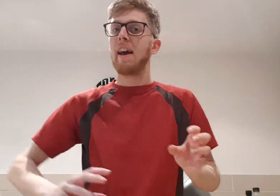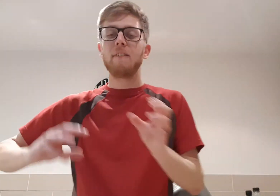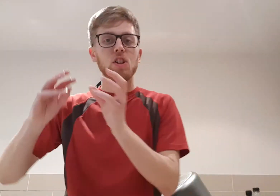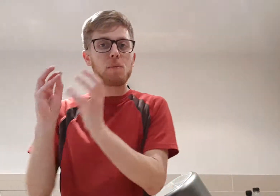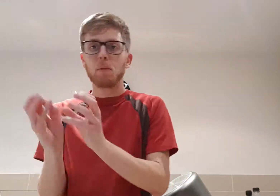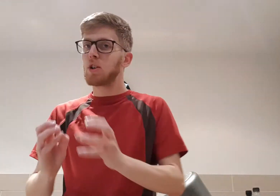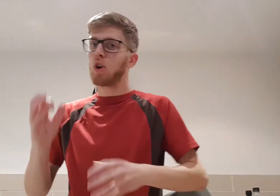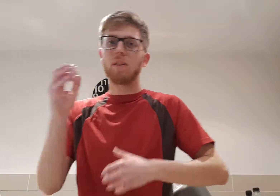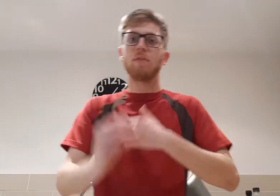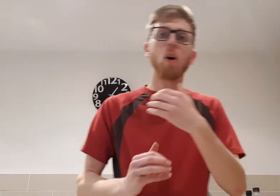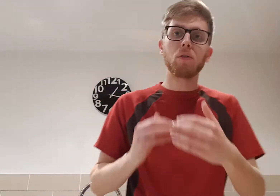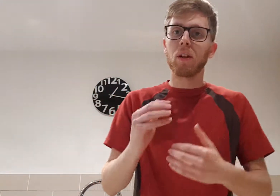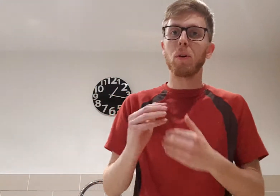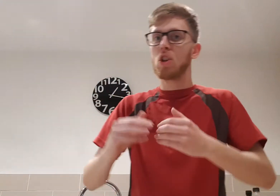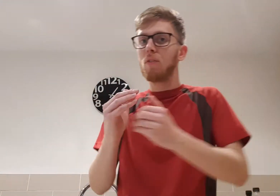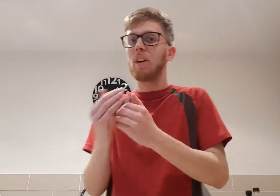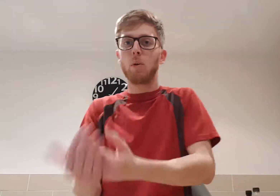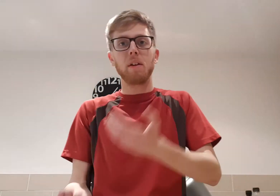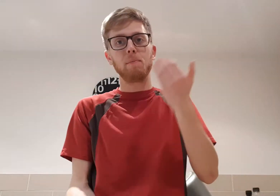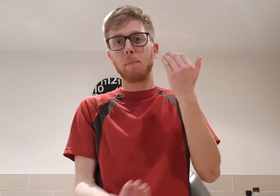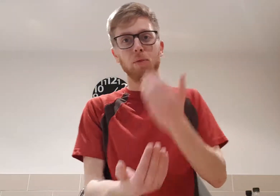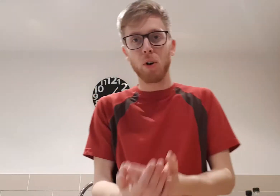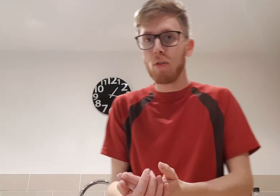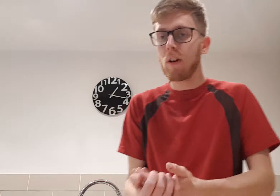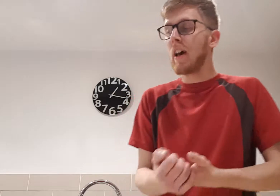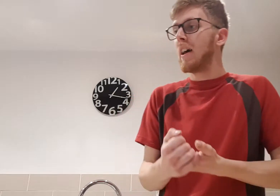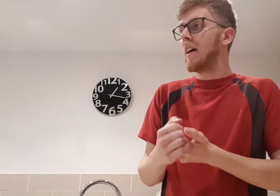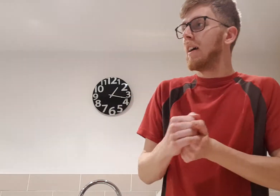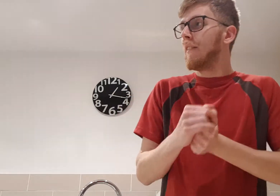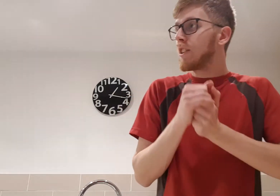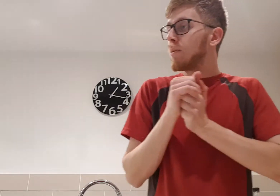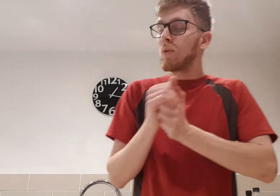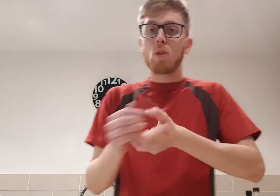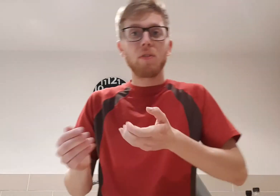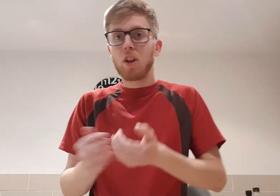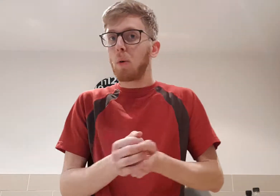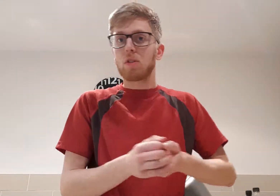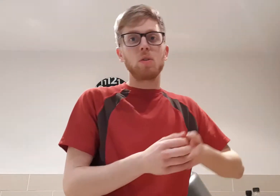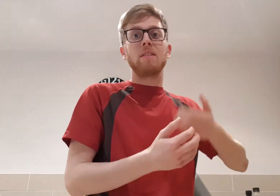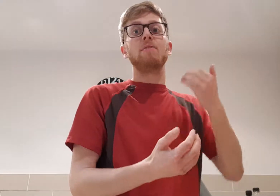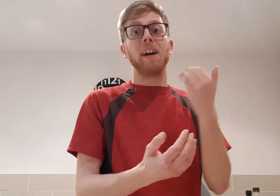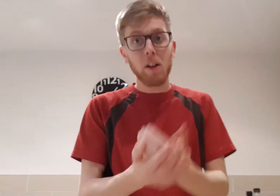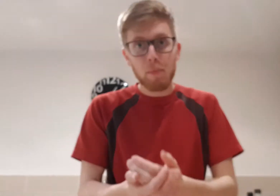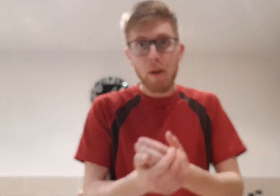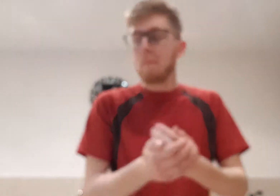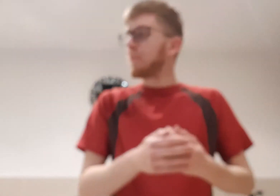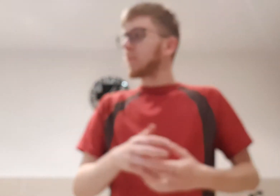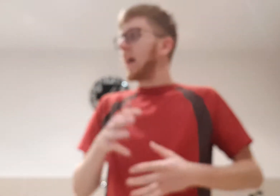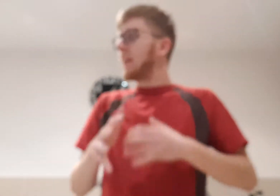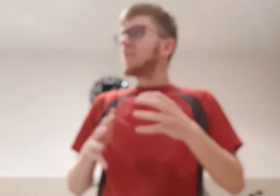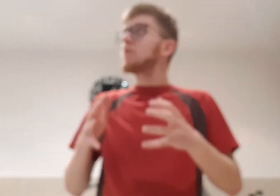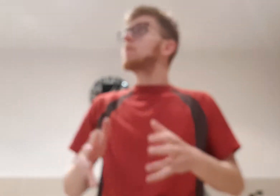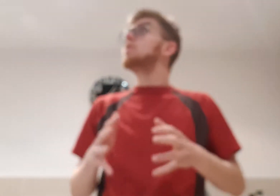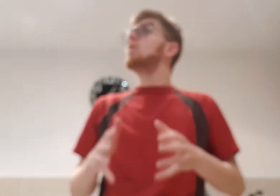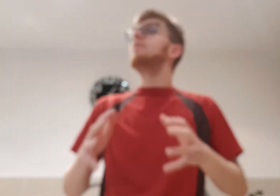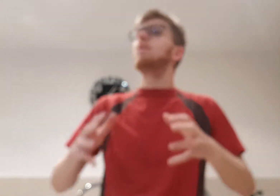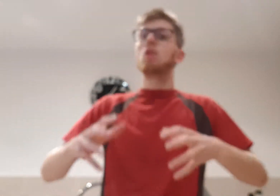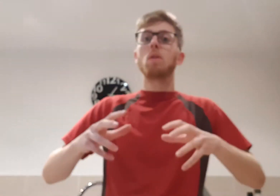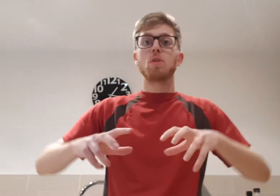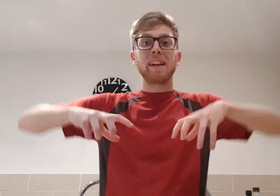there's something which you're involved in, which you feel you want to improve, if there's something which you feel you want to develop, and if there's something which you feel you want to